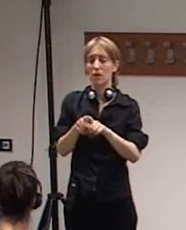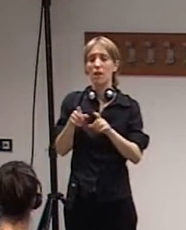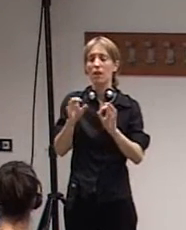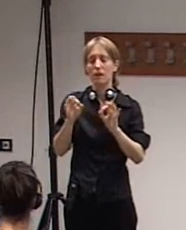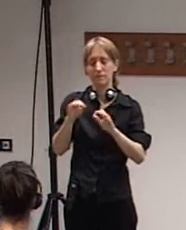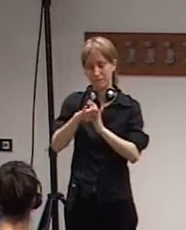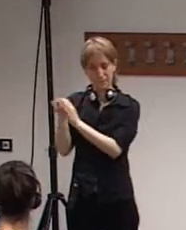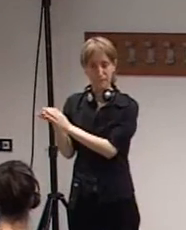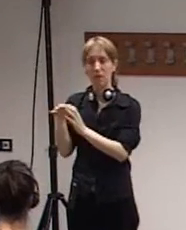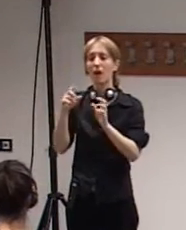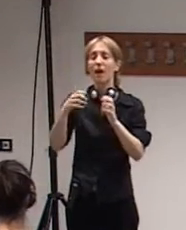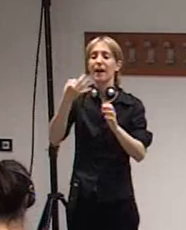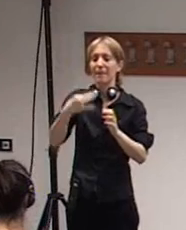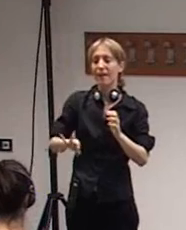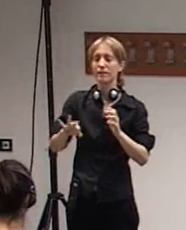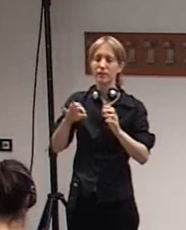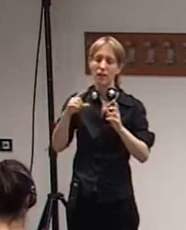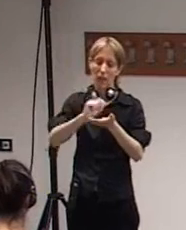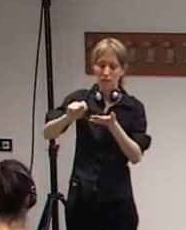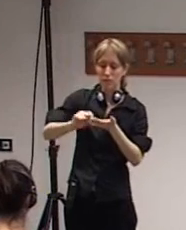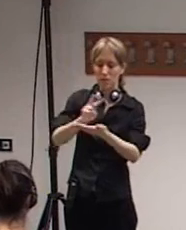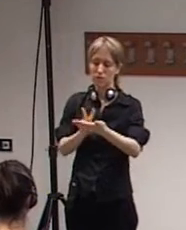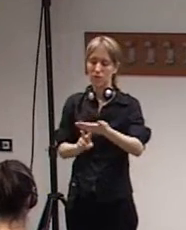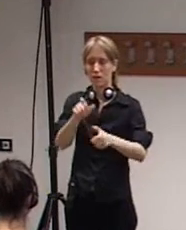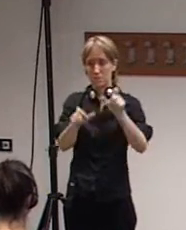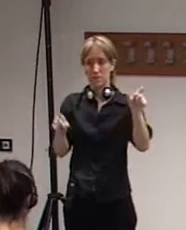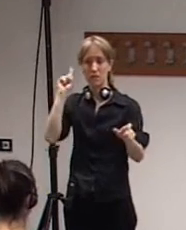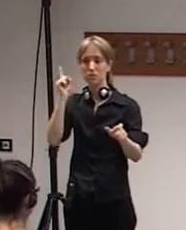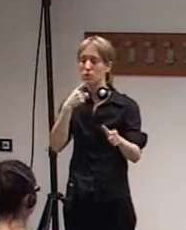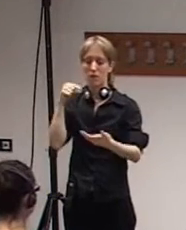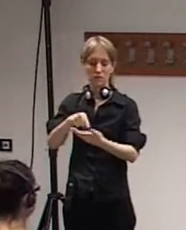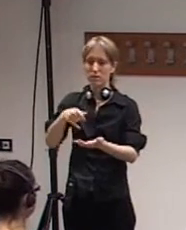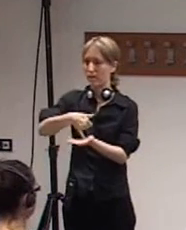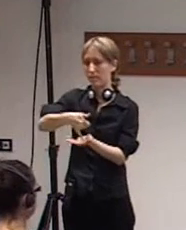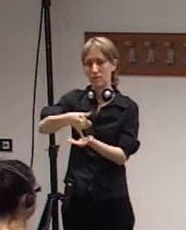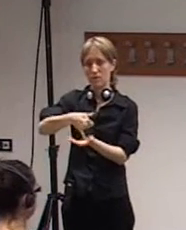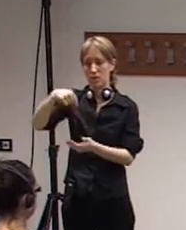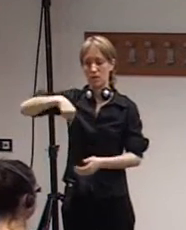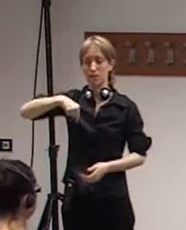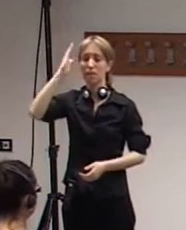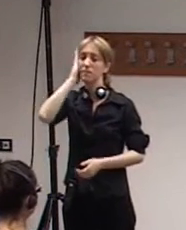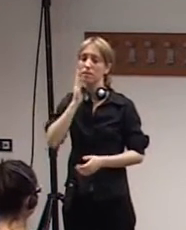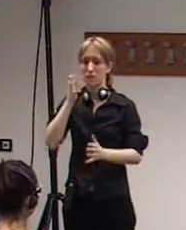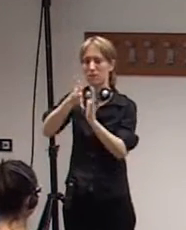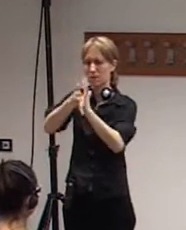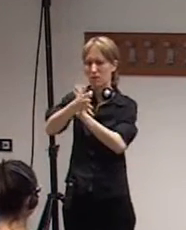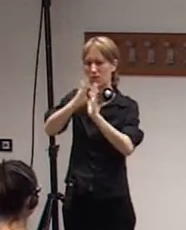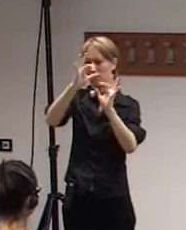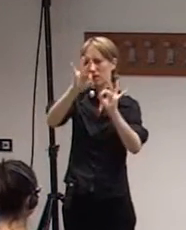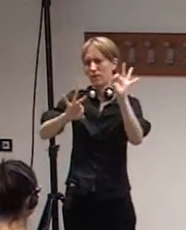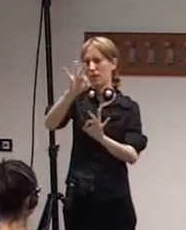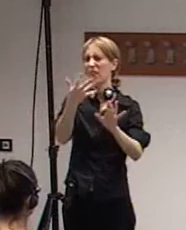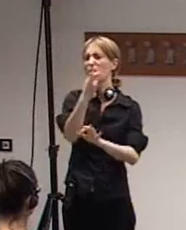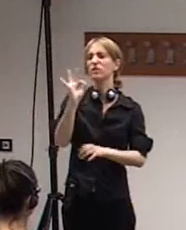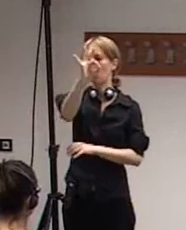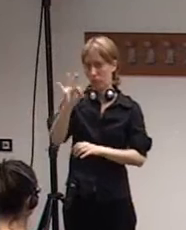lack of interpreters. So there's a problem with reading and writing. So this morning, they've